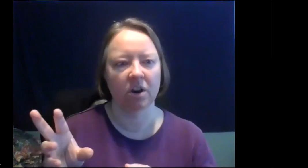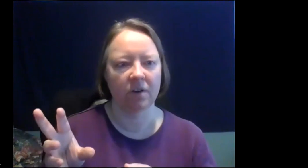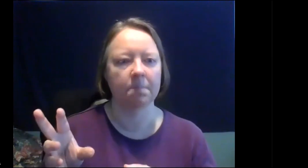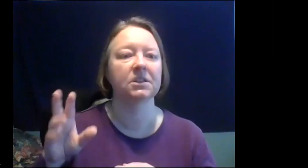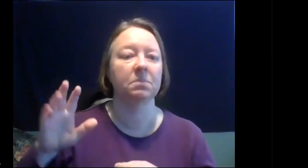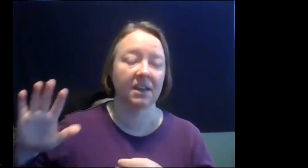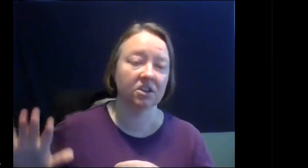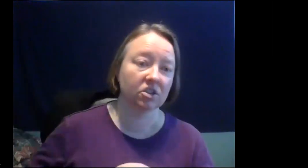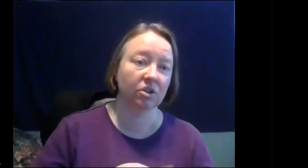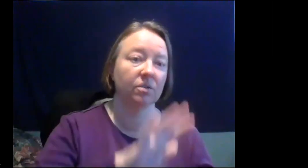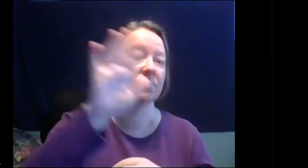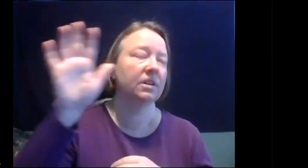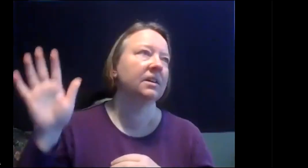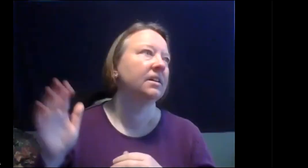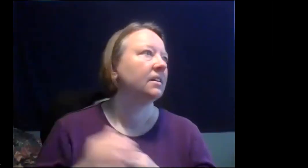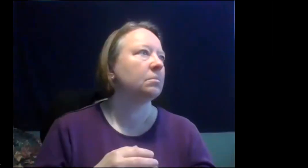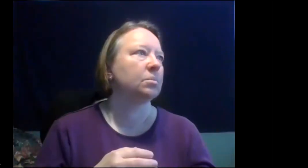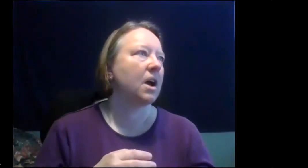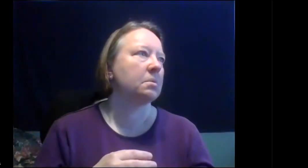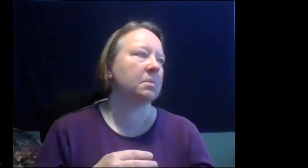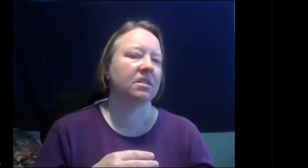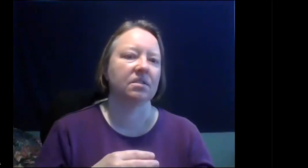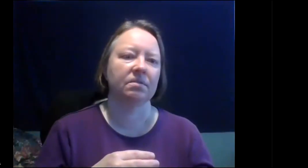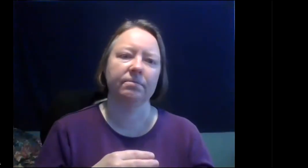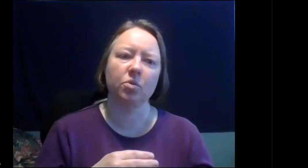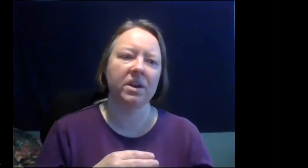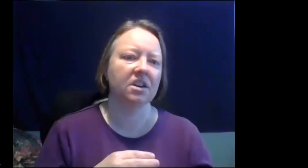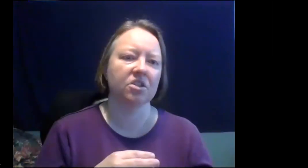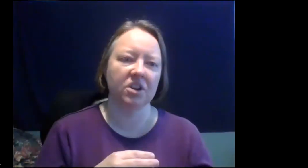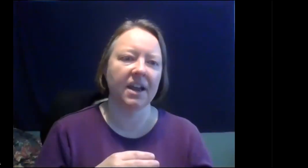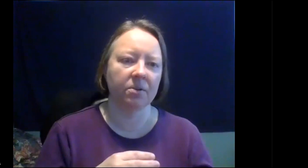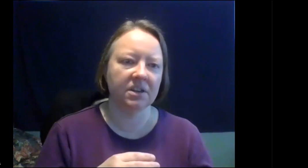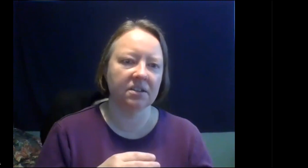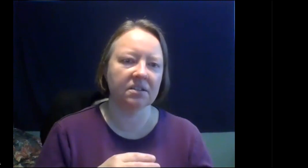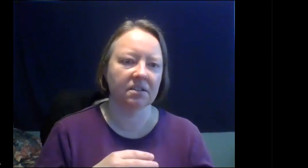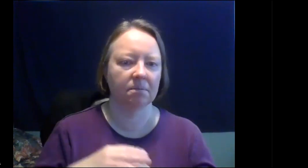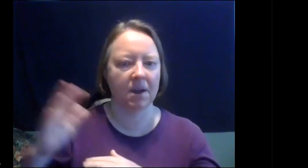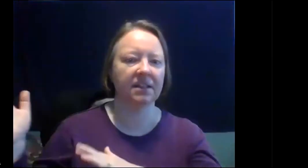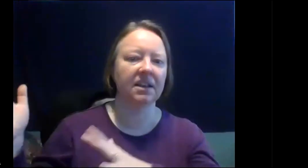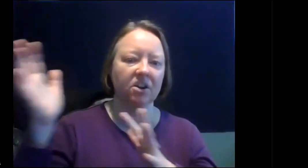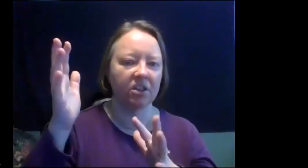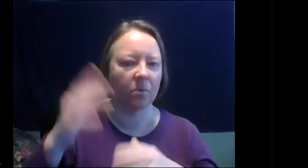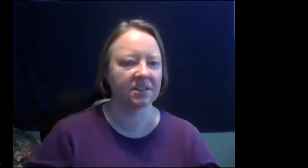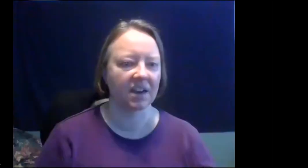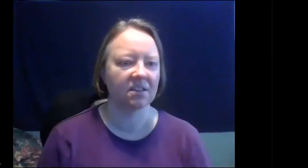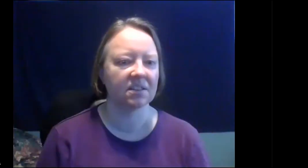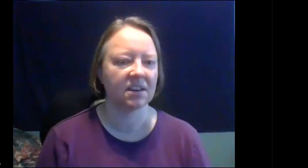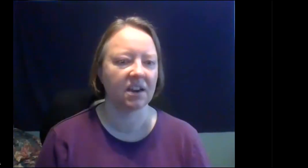in Grand Rapids, but they serve probably 20 to 30 counties, mainly here on the west side of the